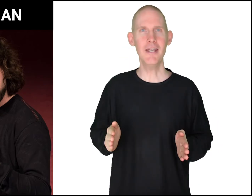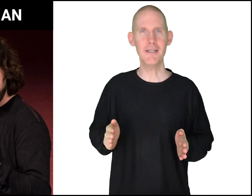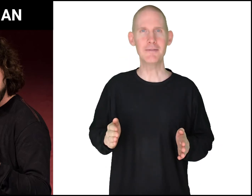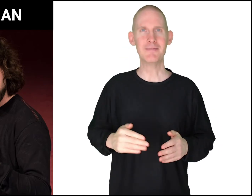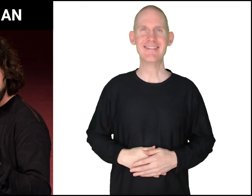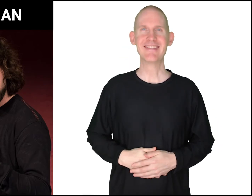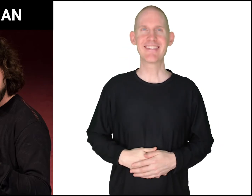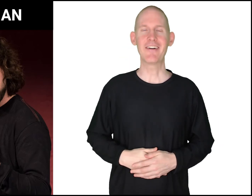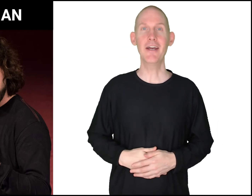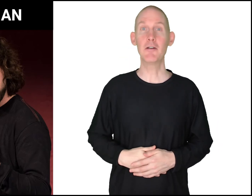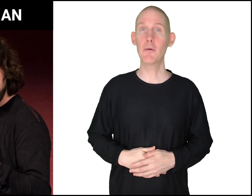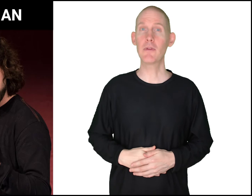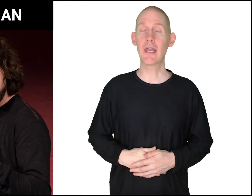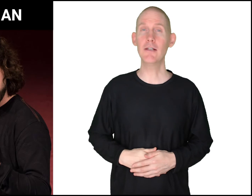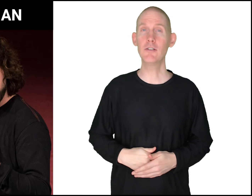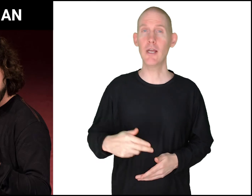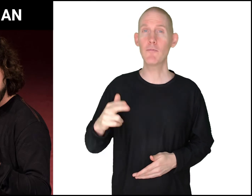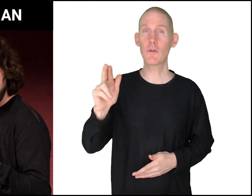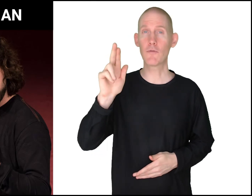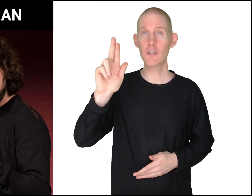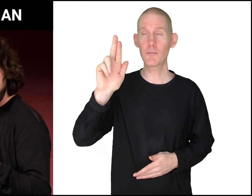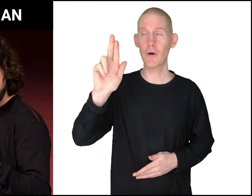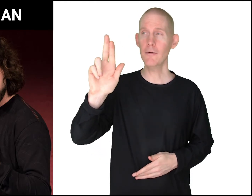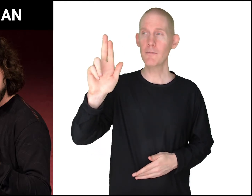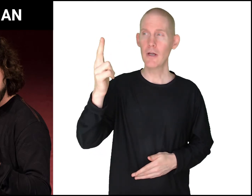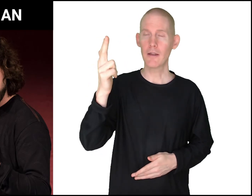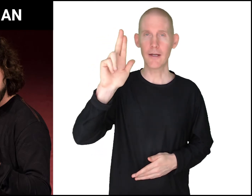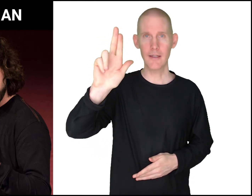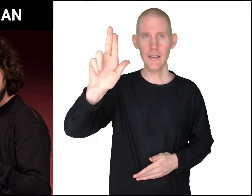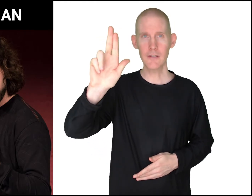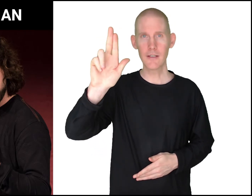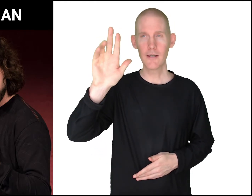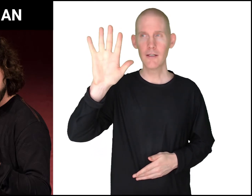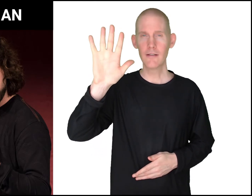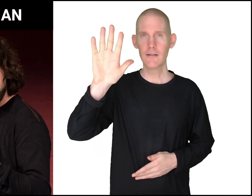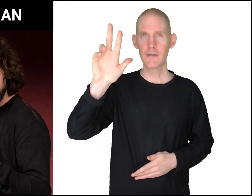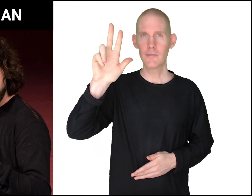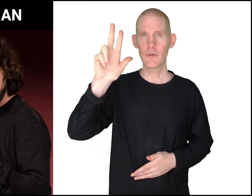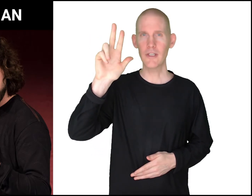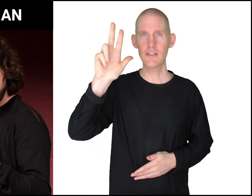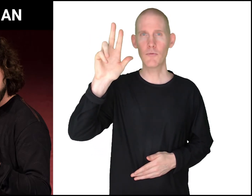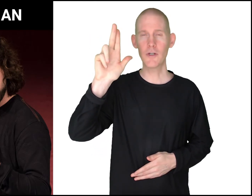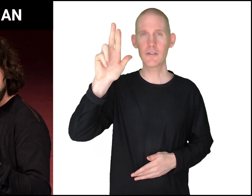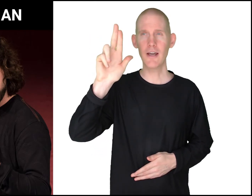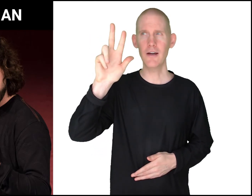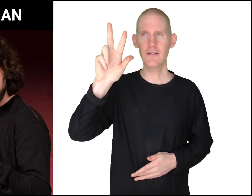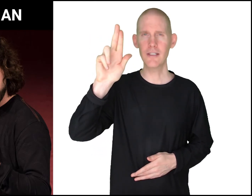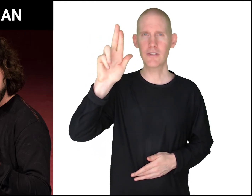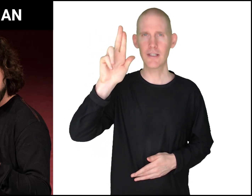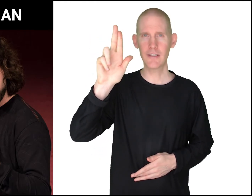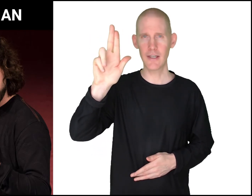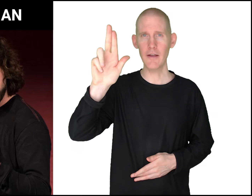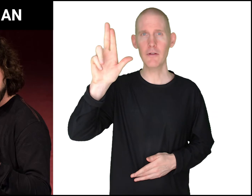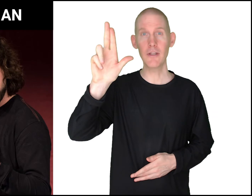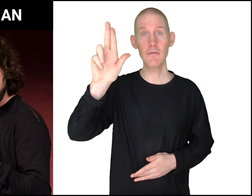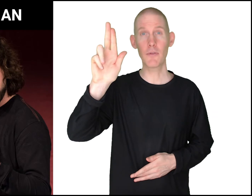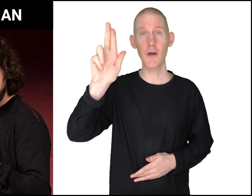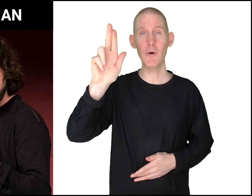comedian. All right, remember the hand shape for the first part, like this. Put these 2 fingers down, these together, leave the thumb out